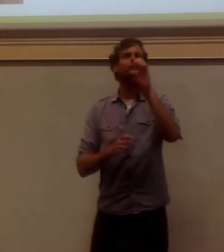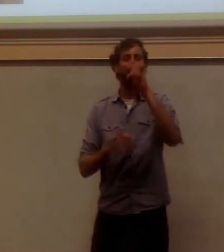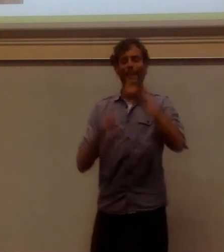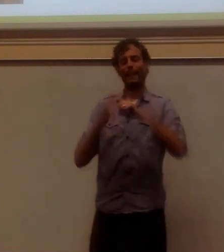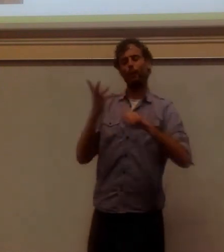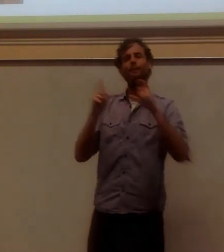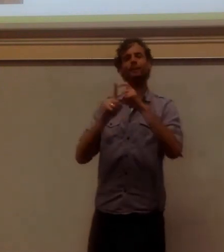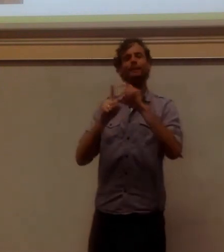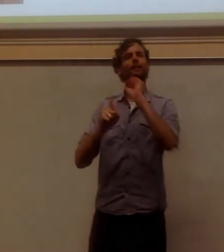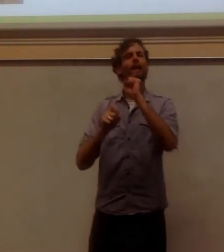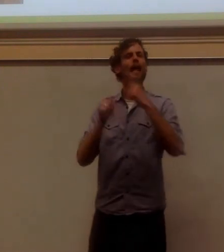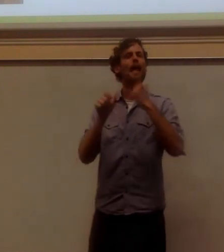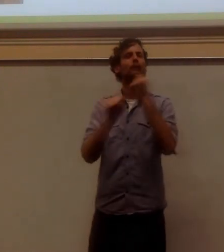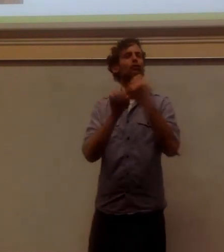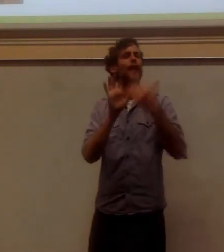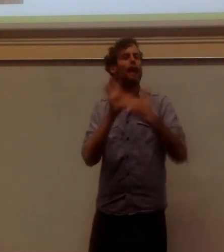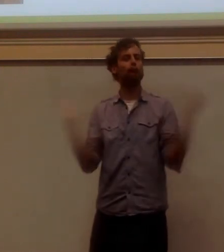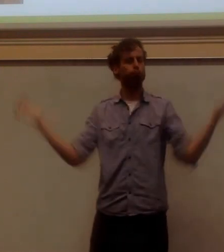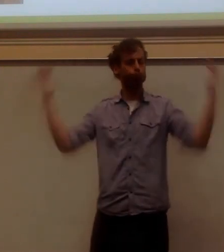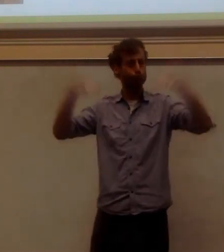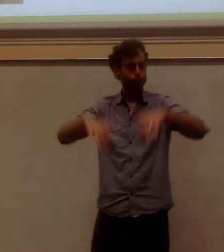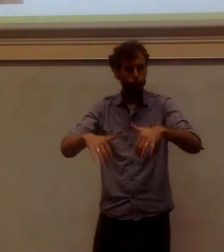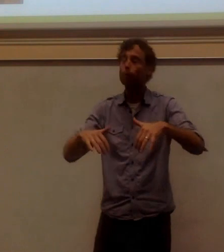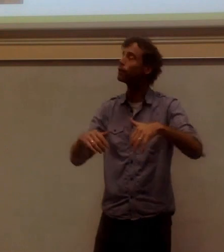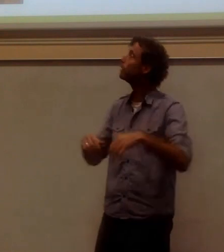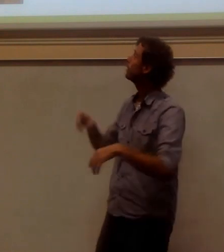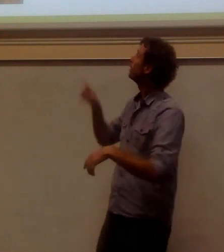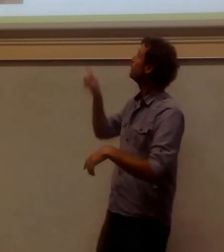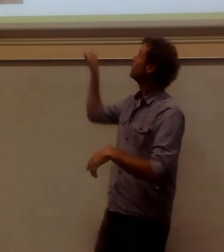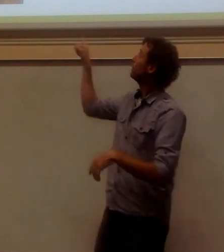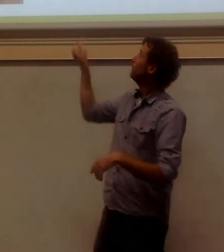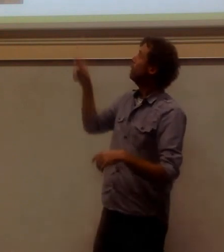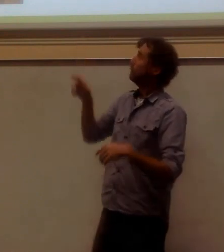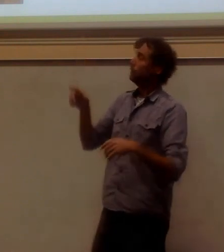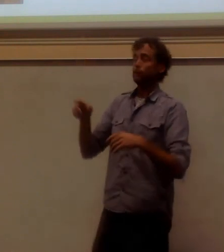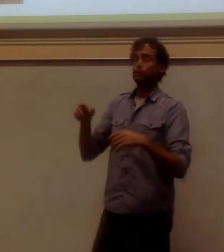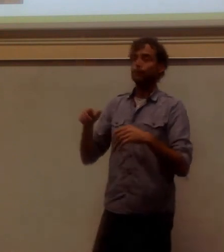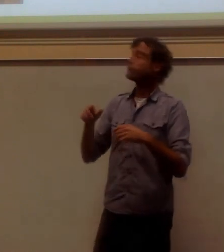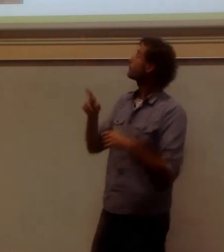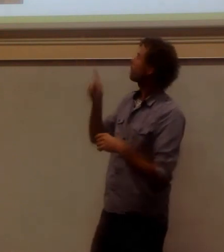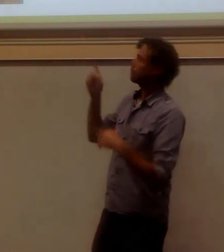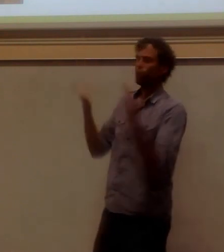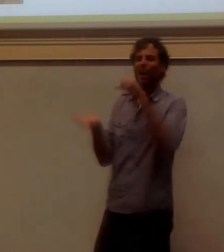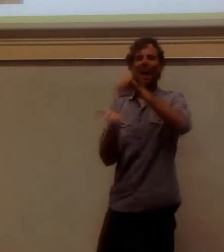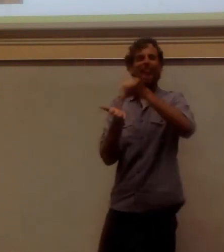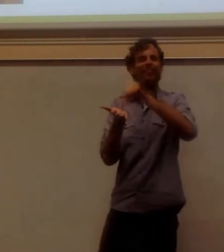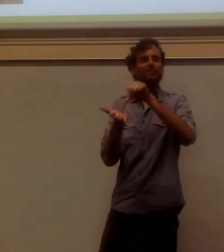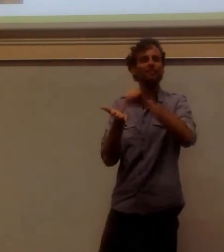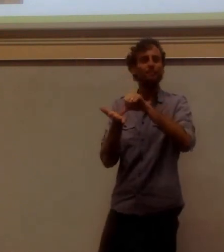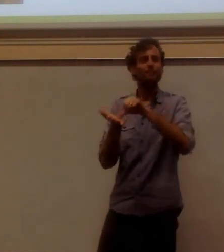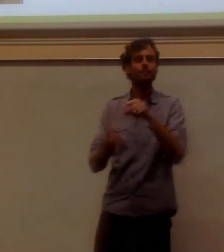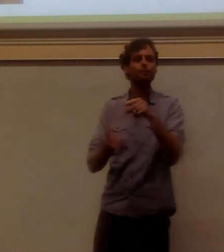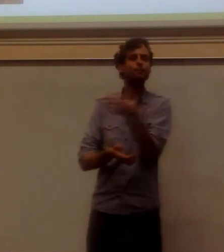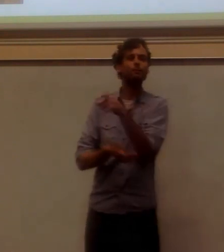The second trial of the service took place at the annual general meeting, general assembly of